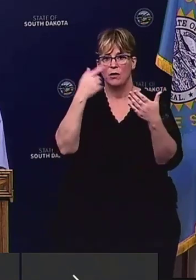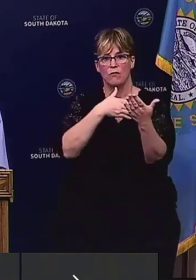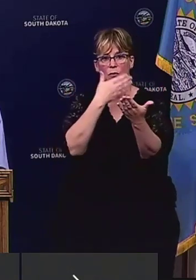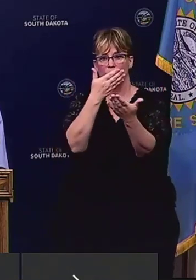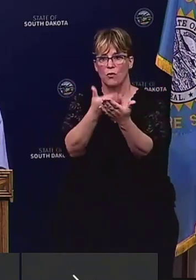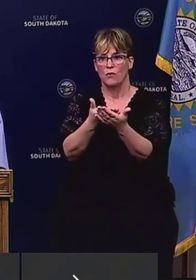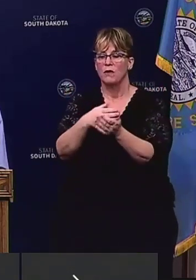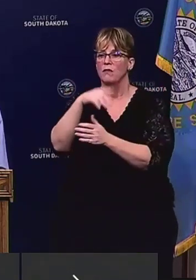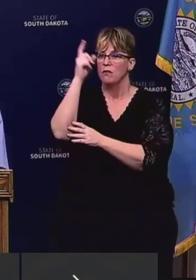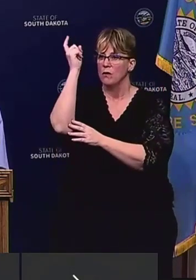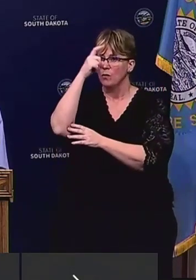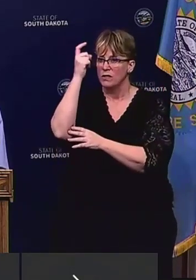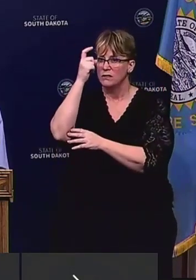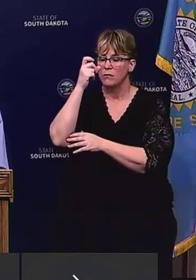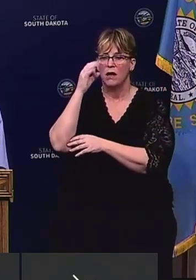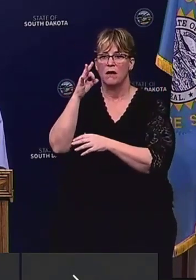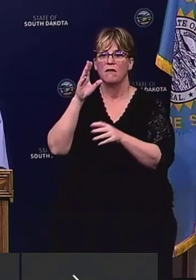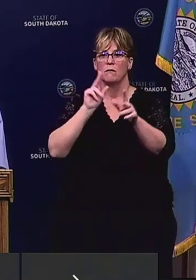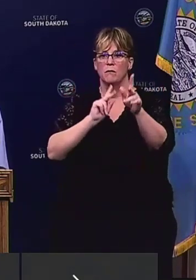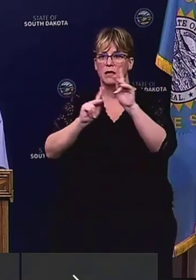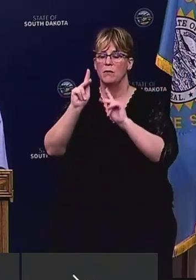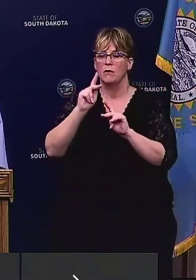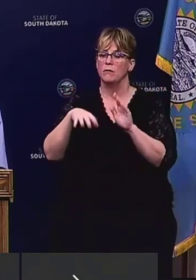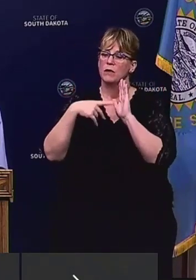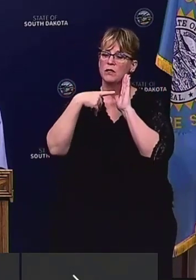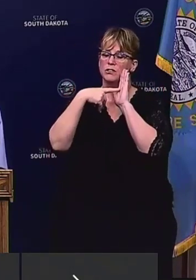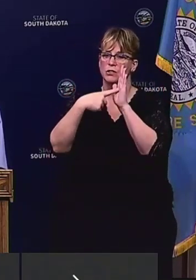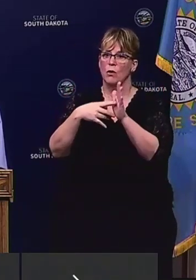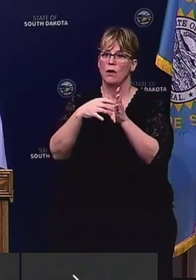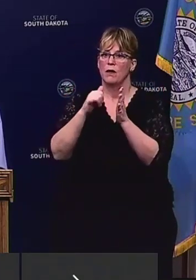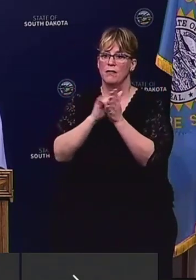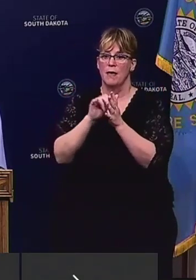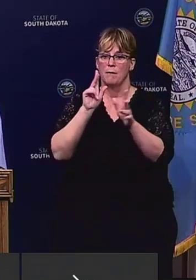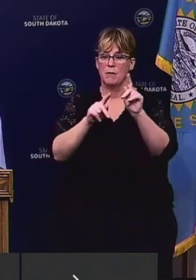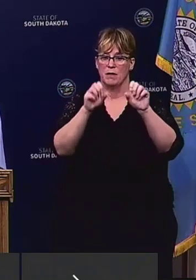proving the wisdom of our founders by showing that people